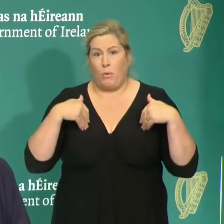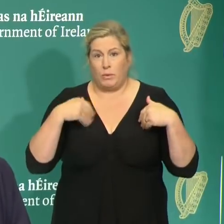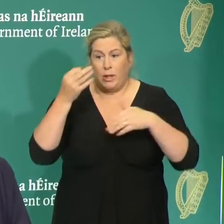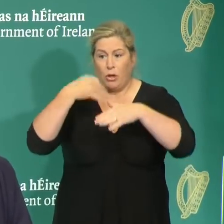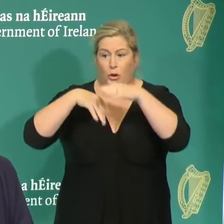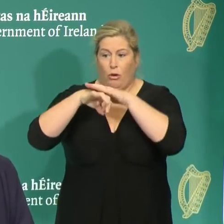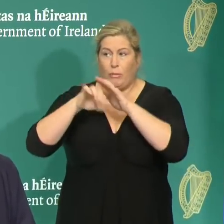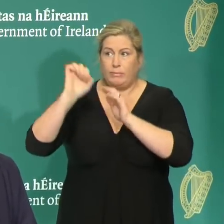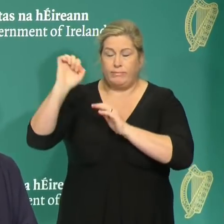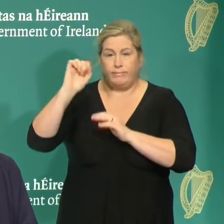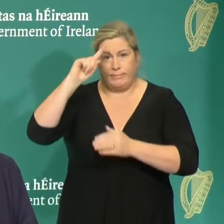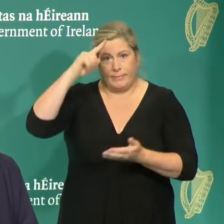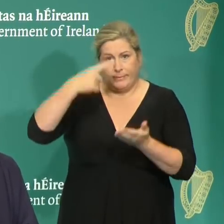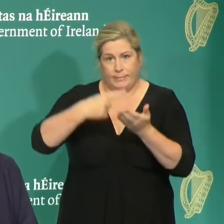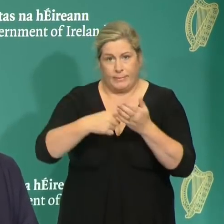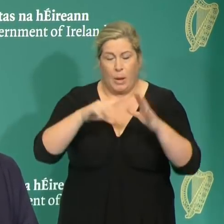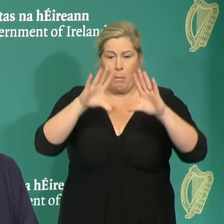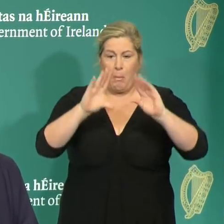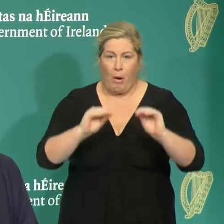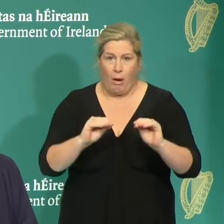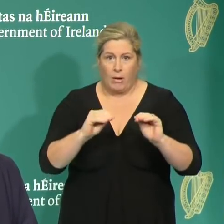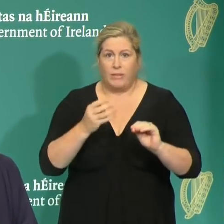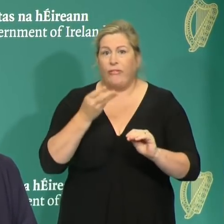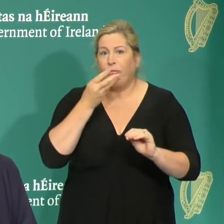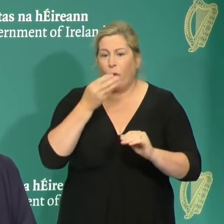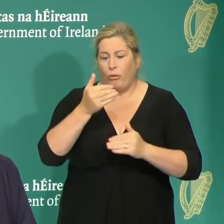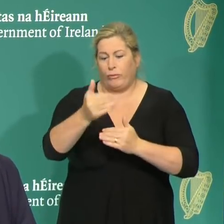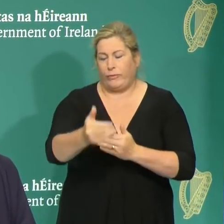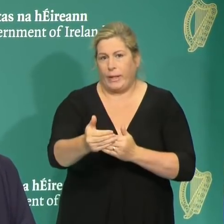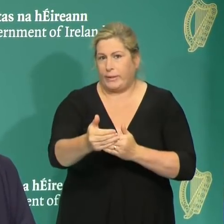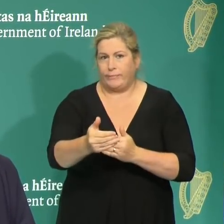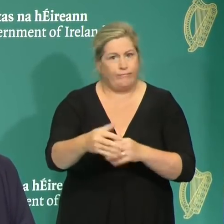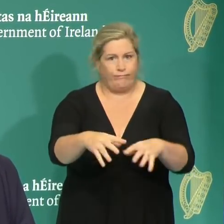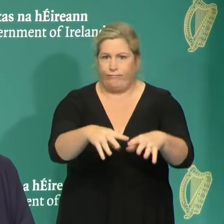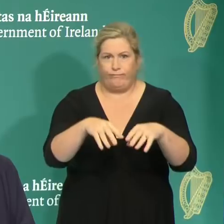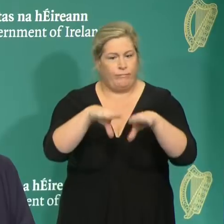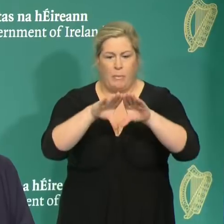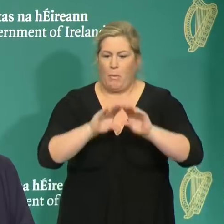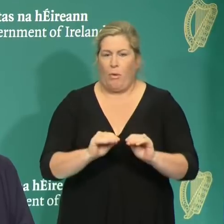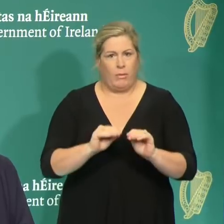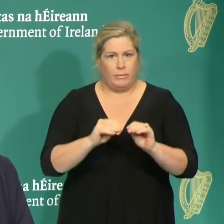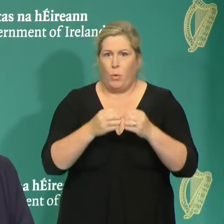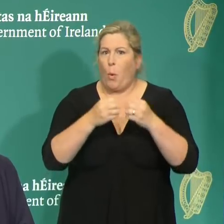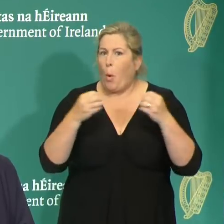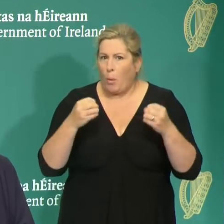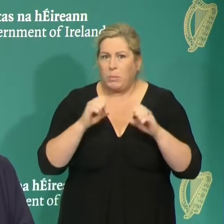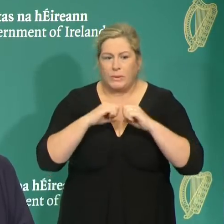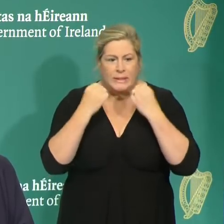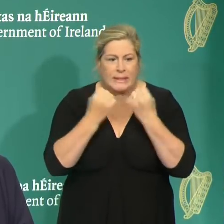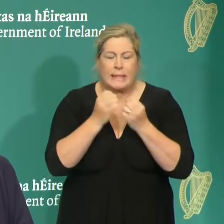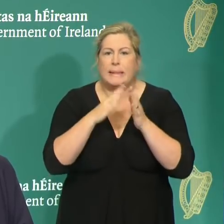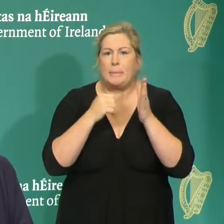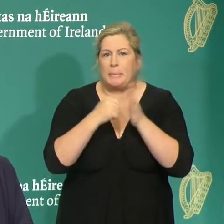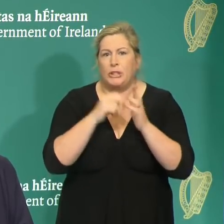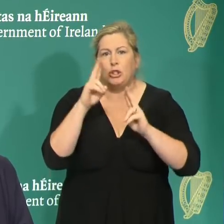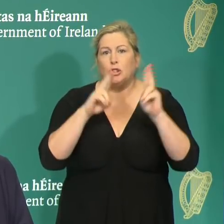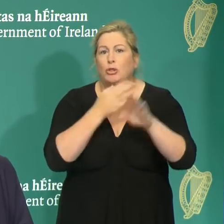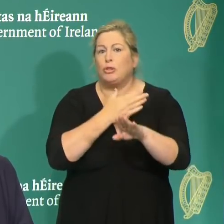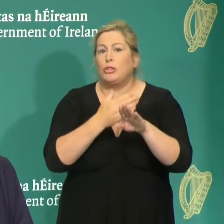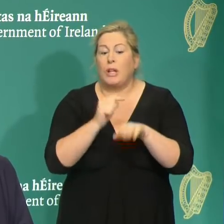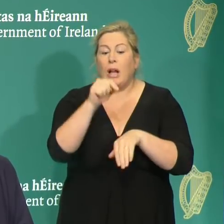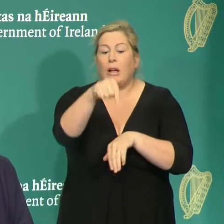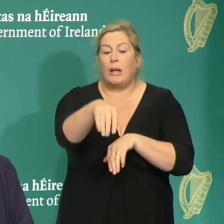Government's decision to pause the move to Phase 4 of our roadmap for reopening society and business, which was due to happen on